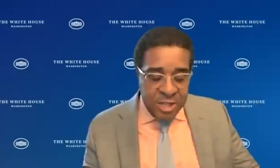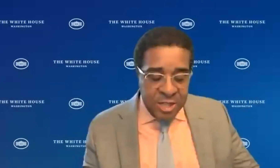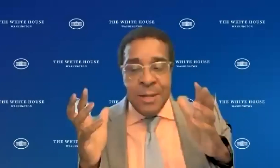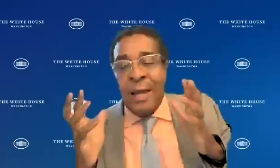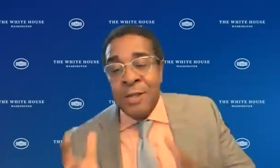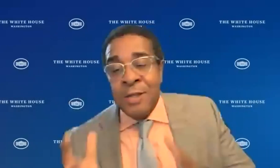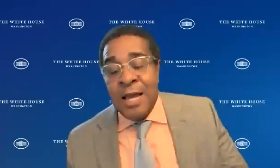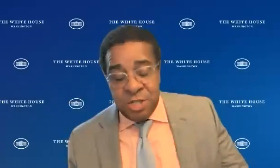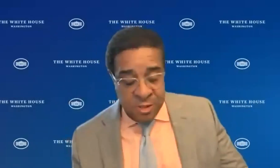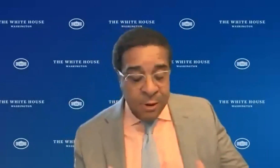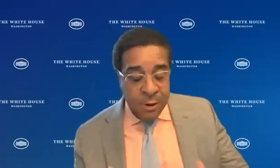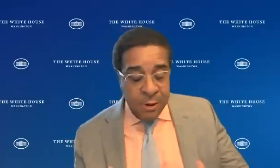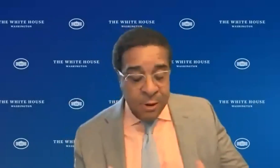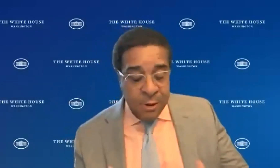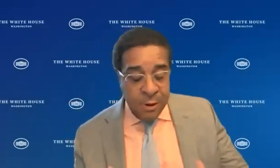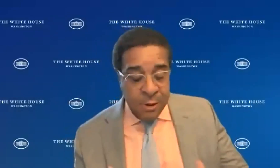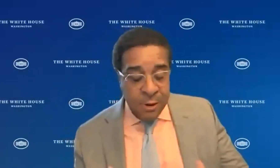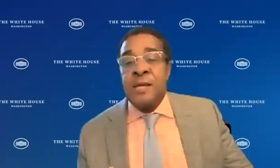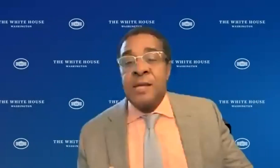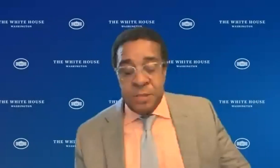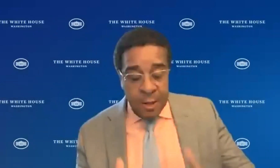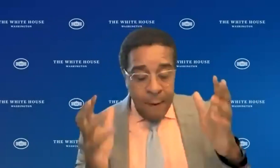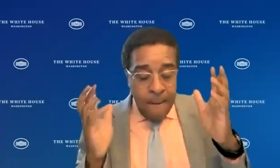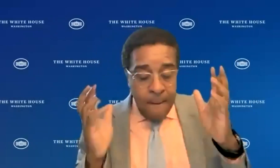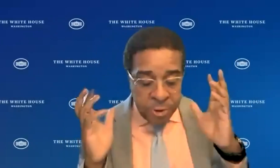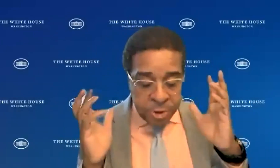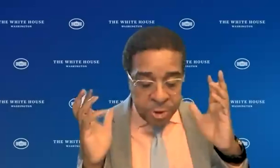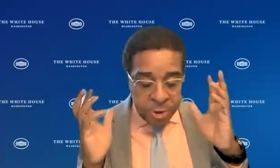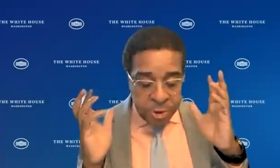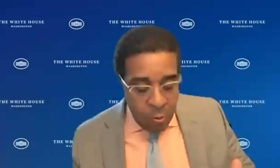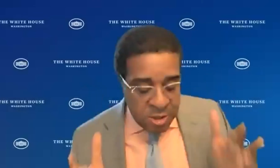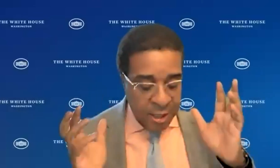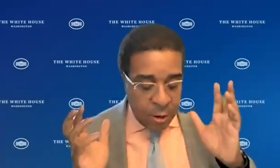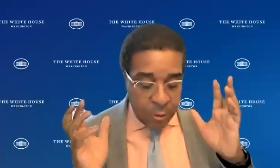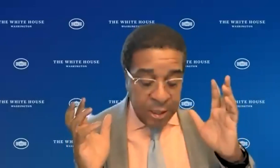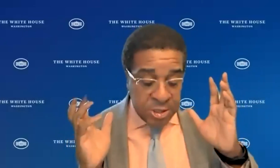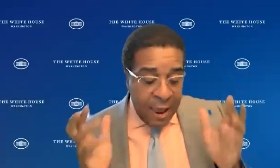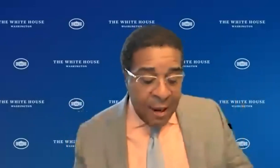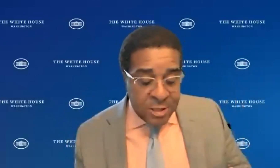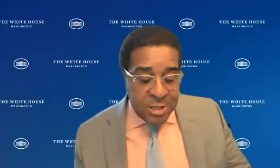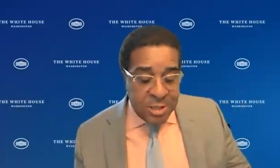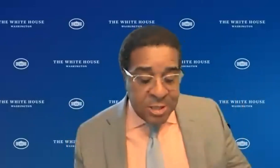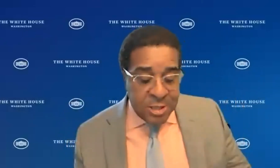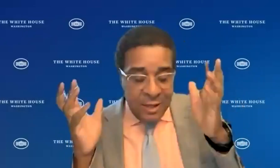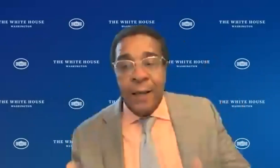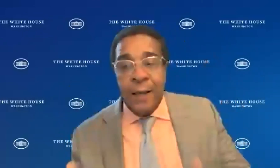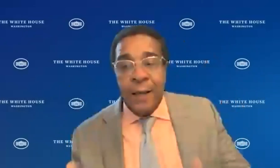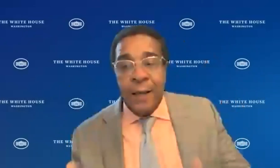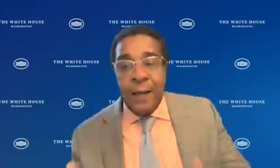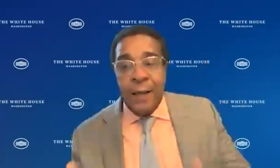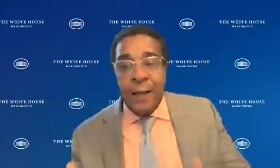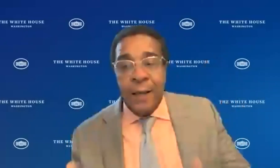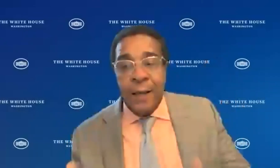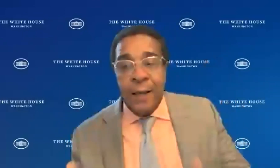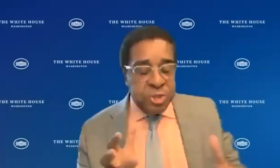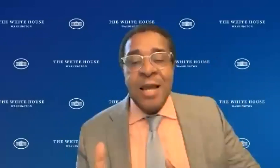information and education around this disease, both trying to work to increase access and the